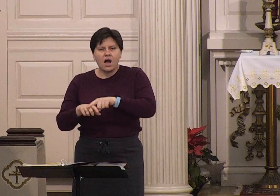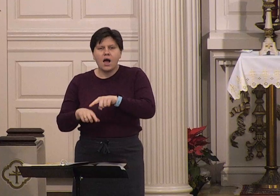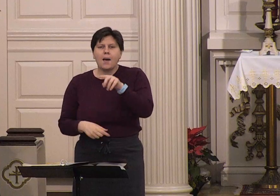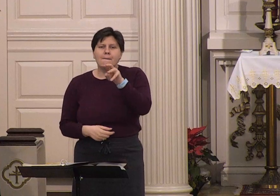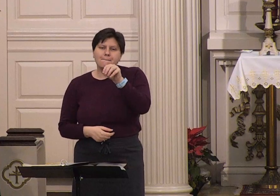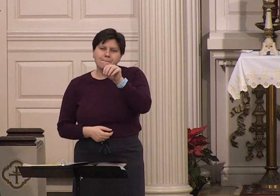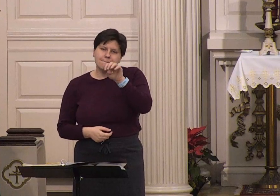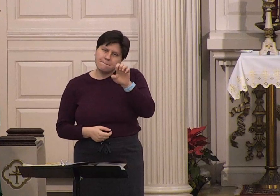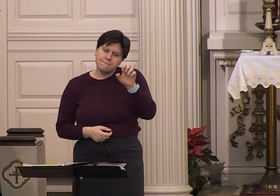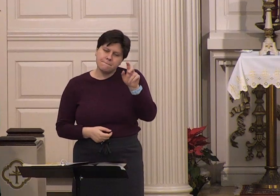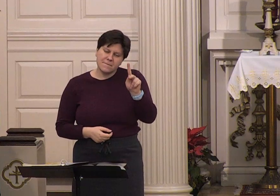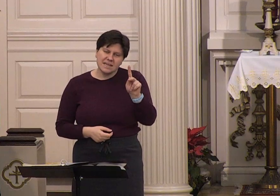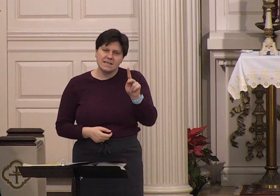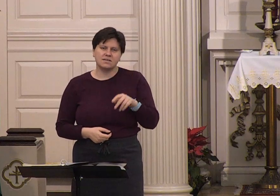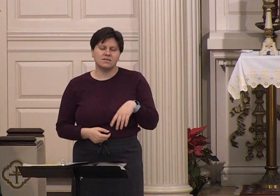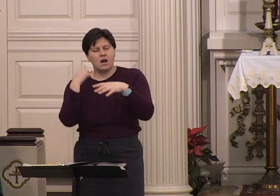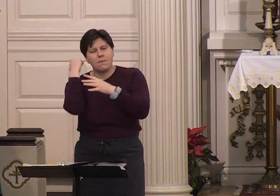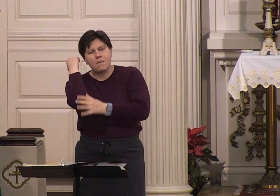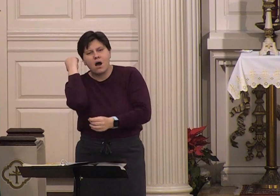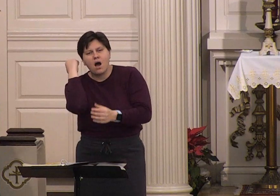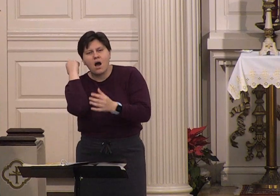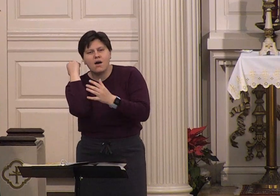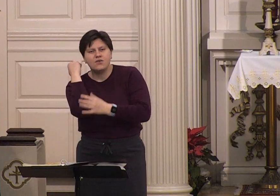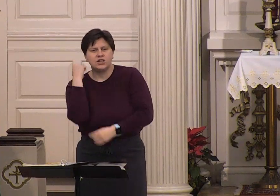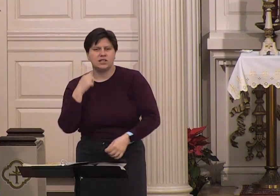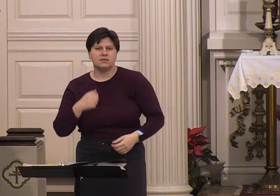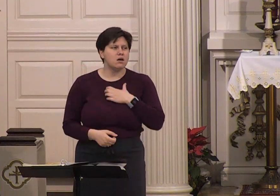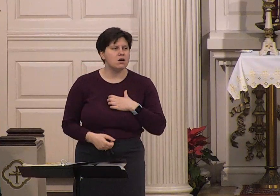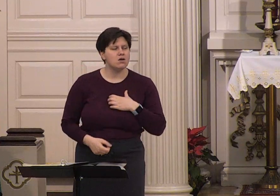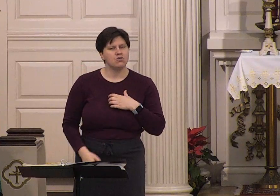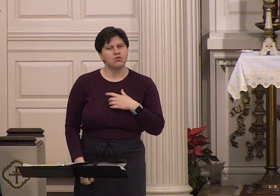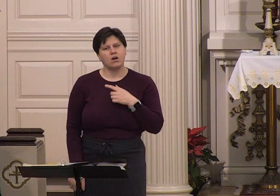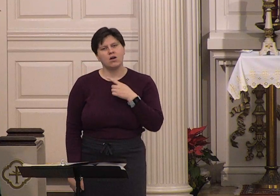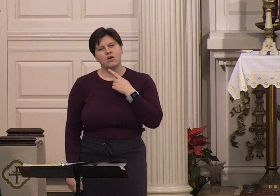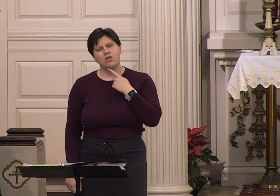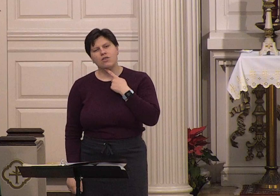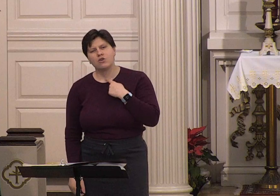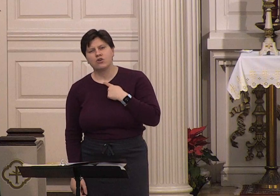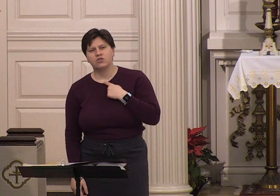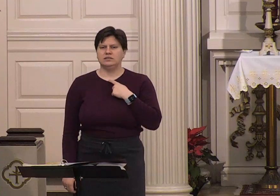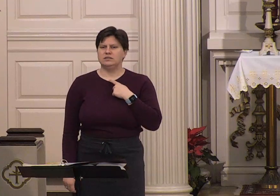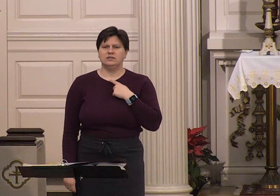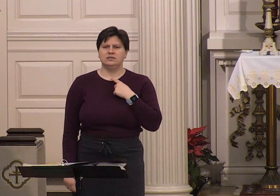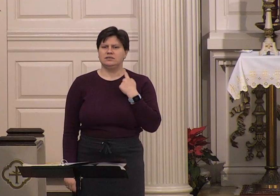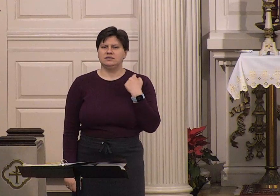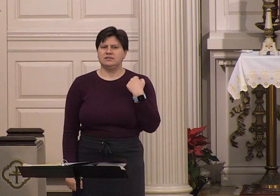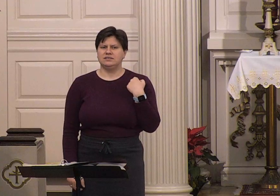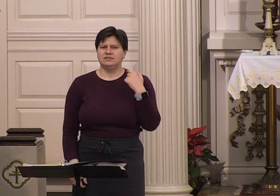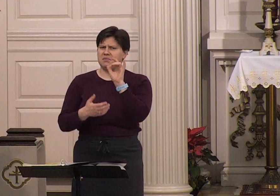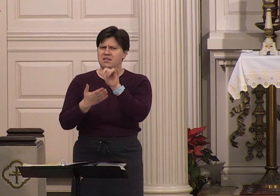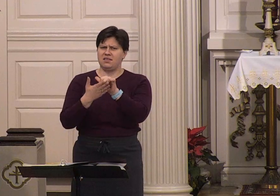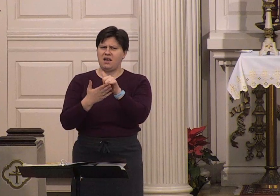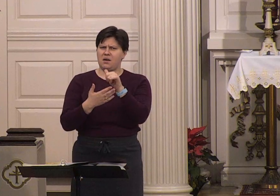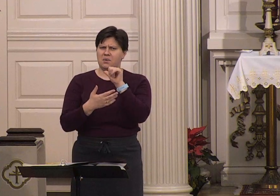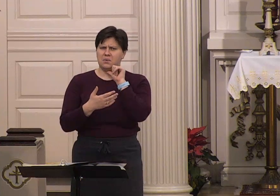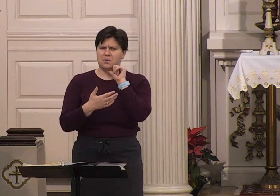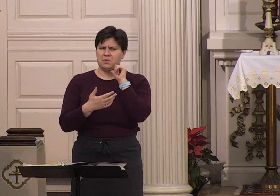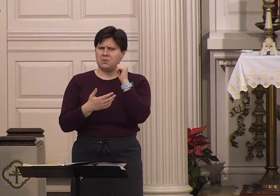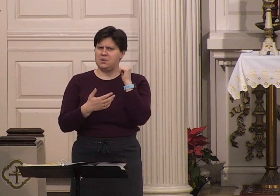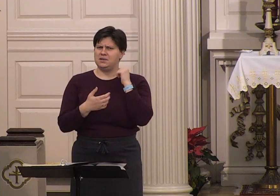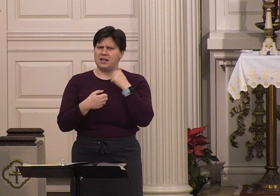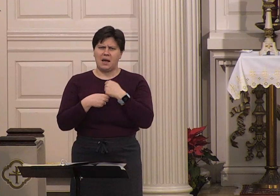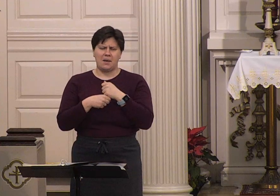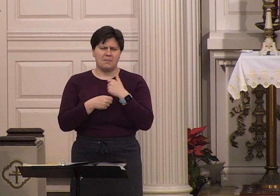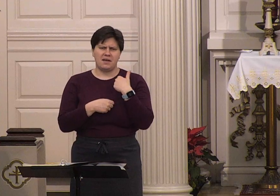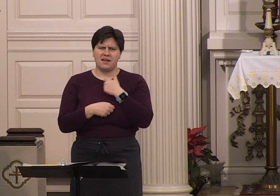poverty, hungering and thirsting, none of which sounds like a formula for happiness. So the